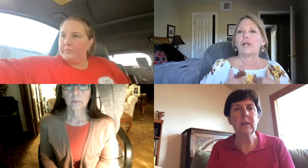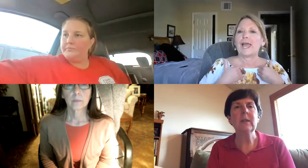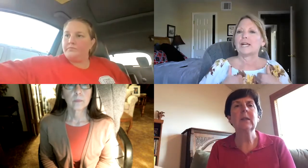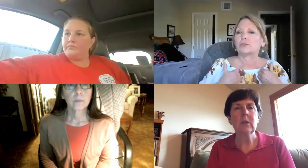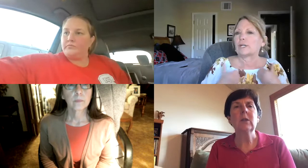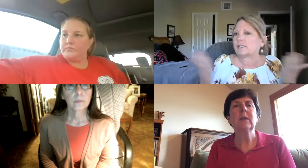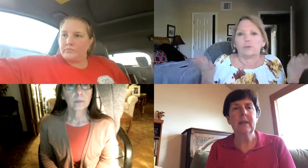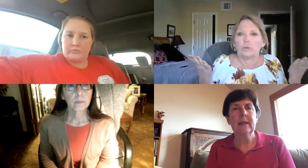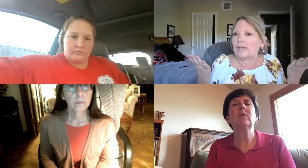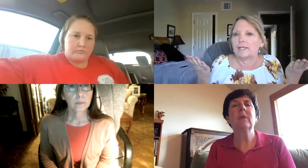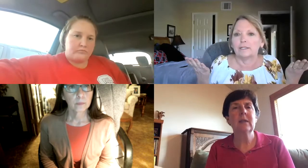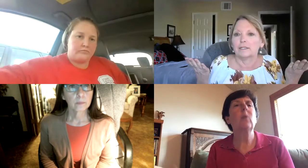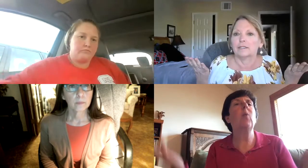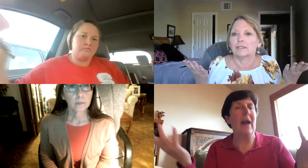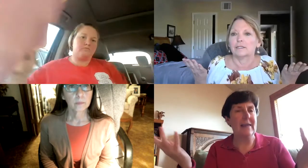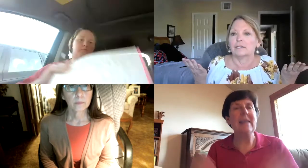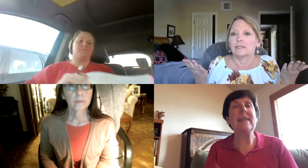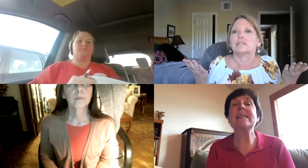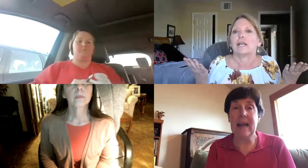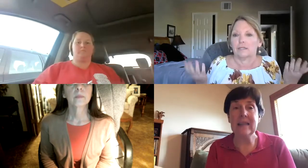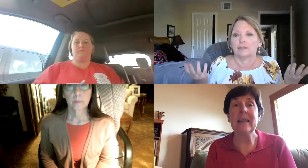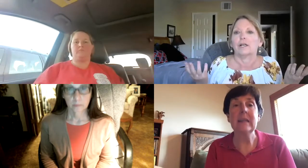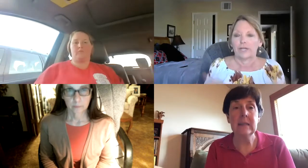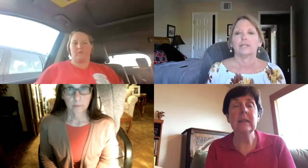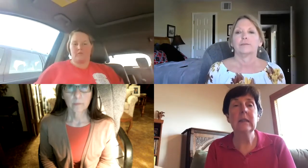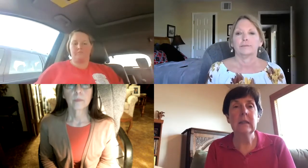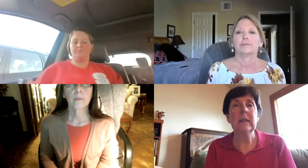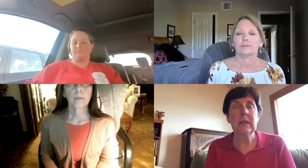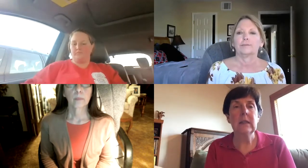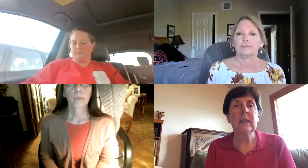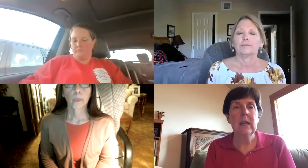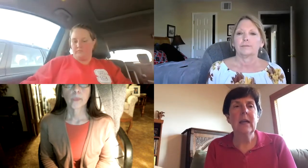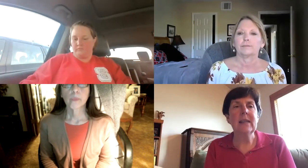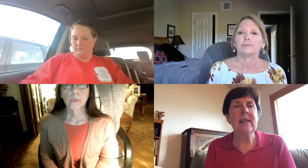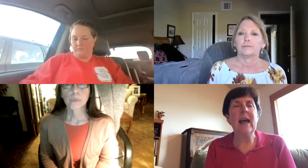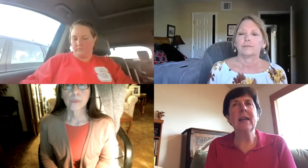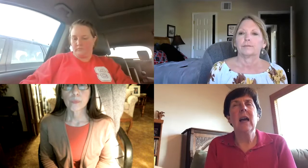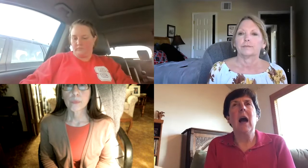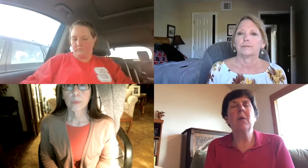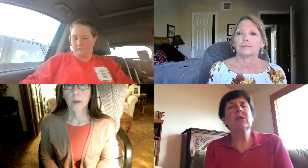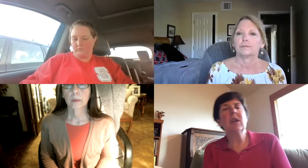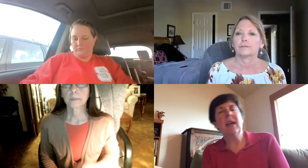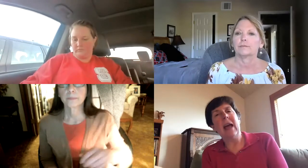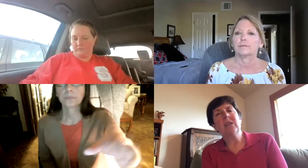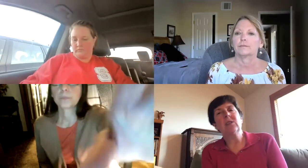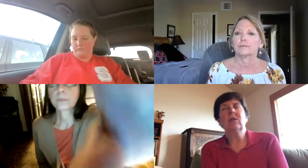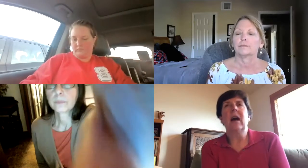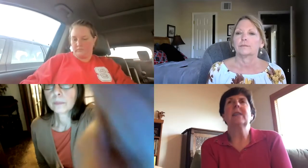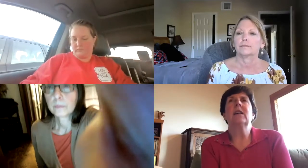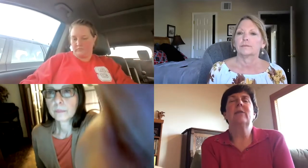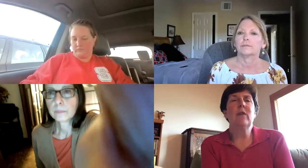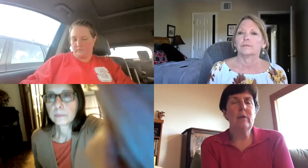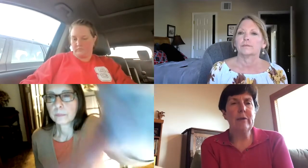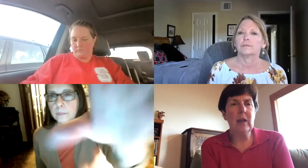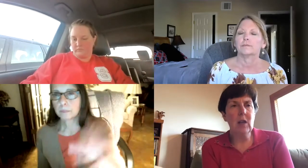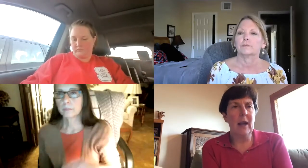your address what? Exactly. Okay. Exactly. I was going to ask you guys